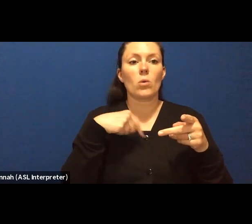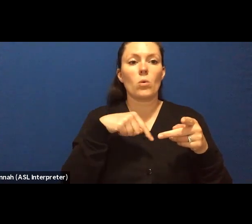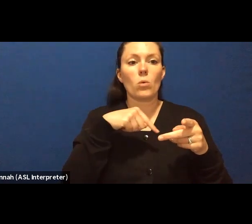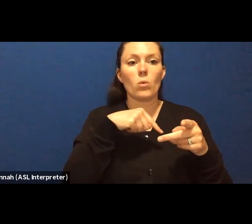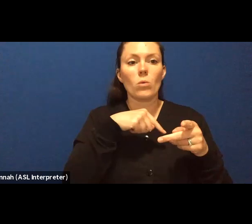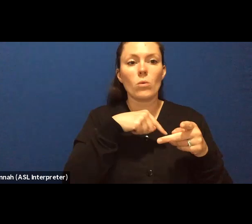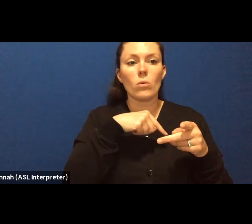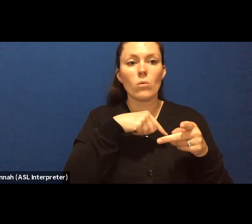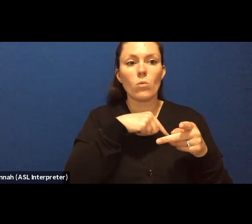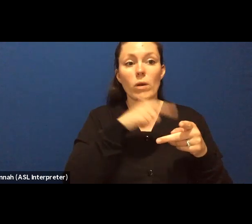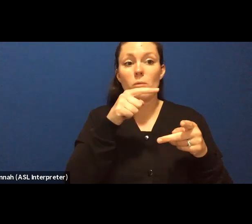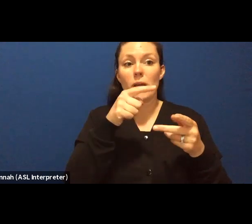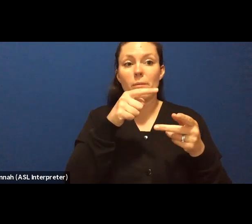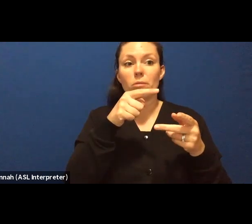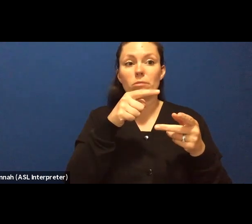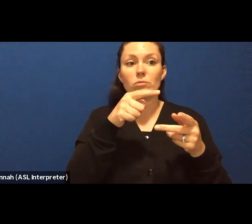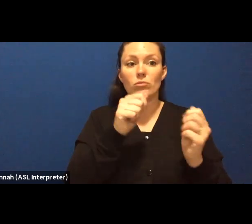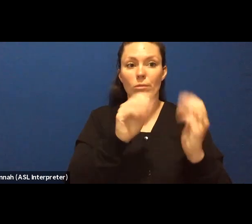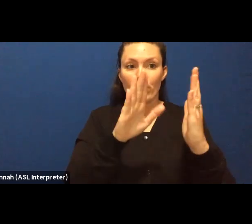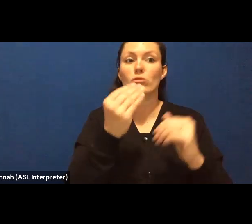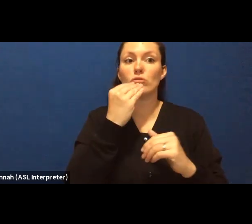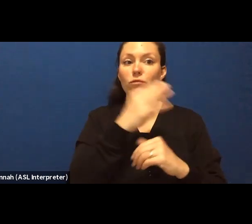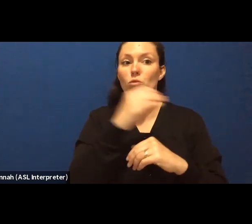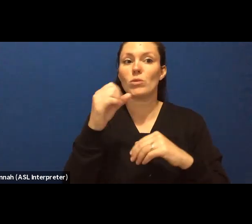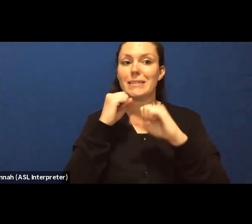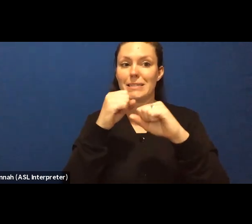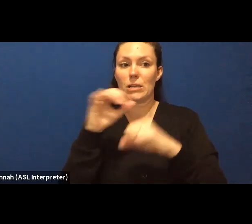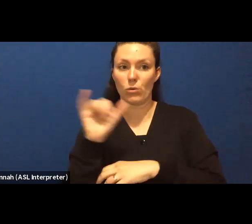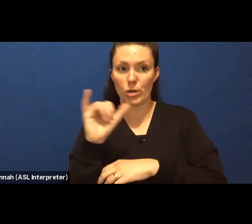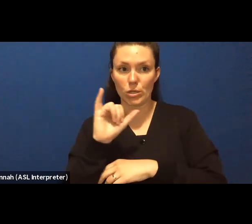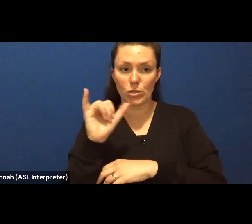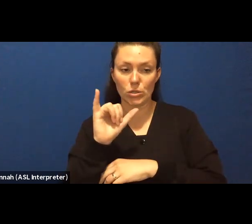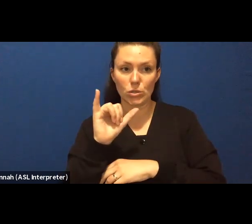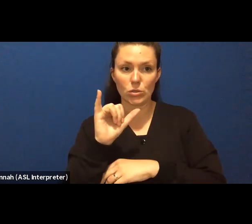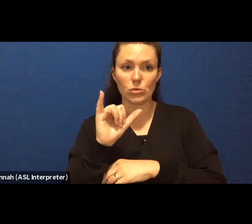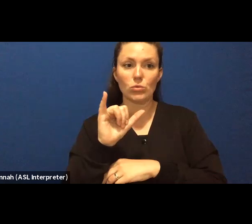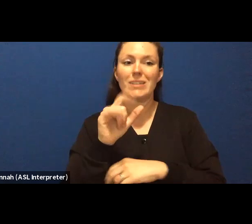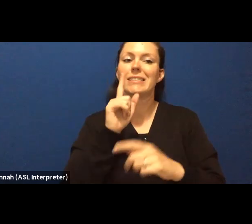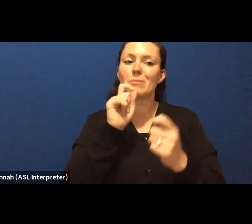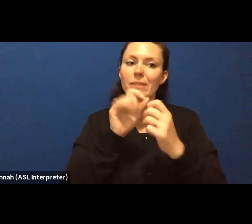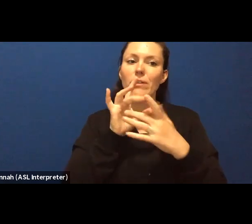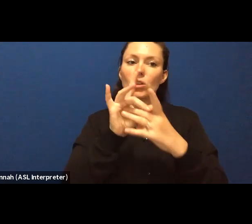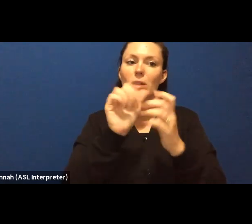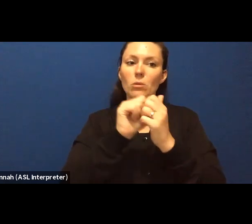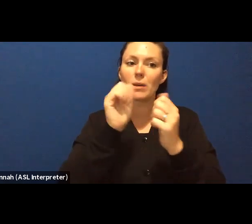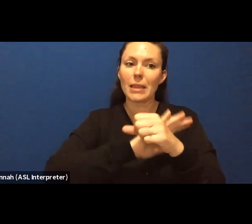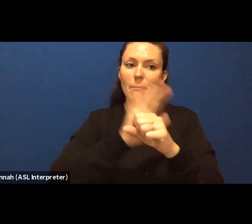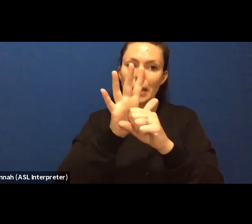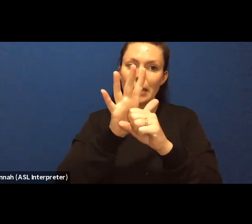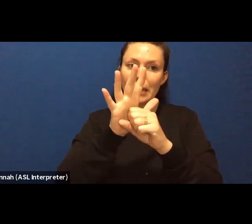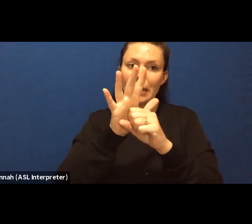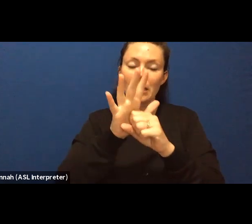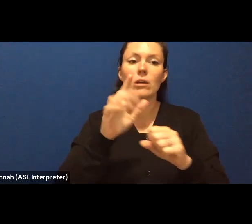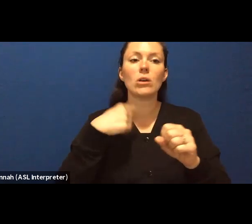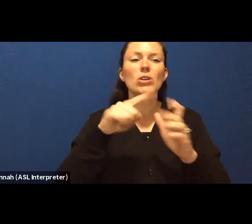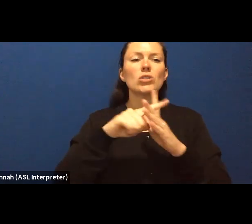the food insecurity specifically related to the pandemic. And we had started to form